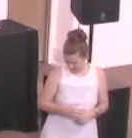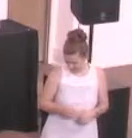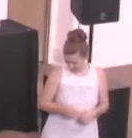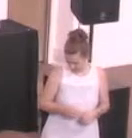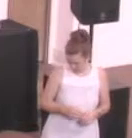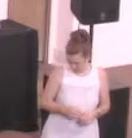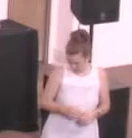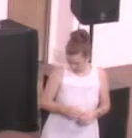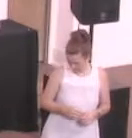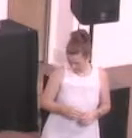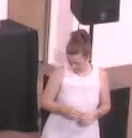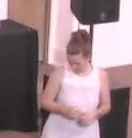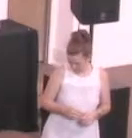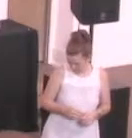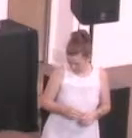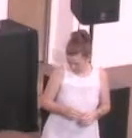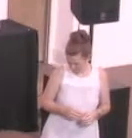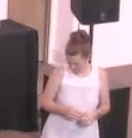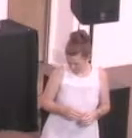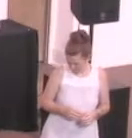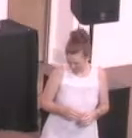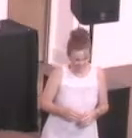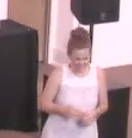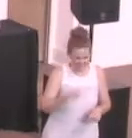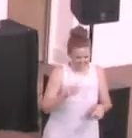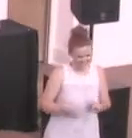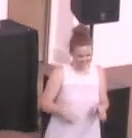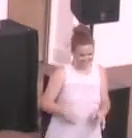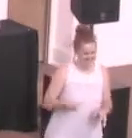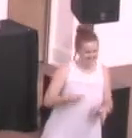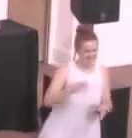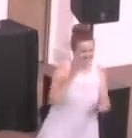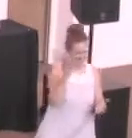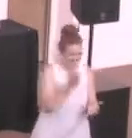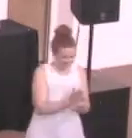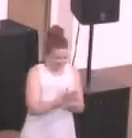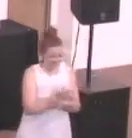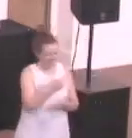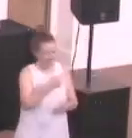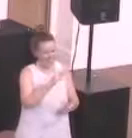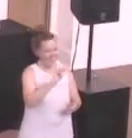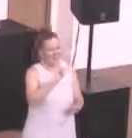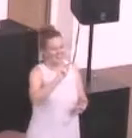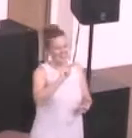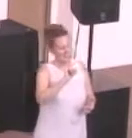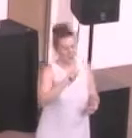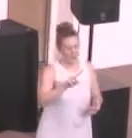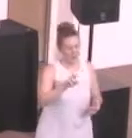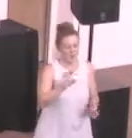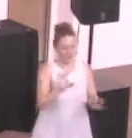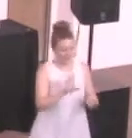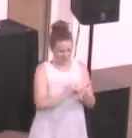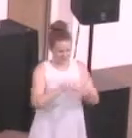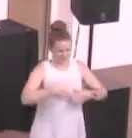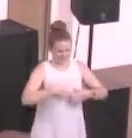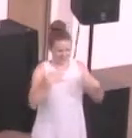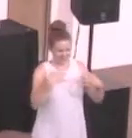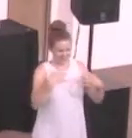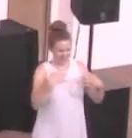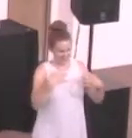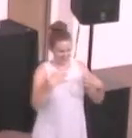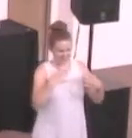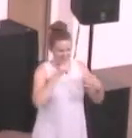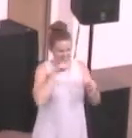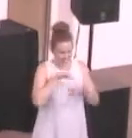off? Okay, good. No, that's perfect. Now, everyone say anger. Anger is entangling